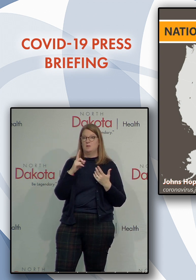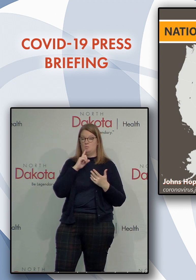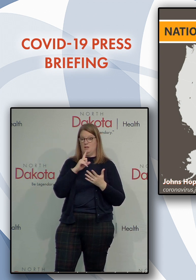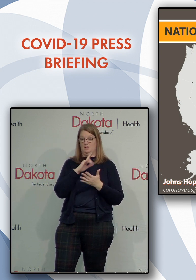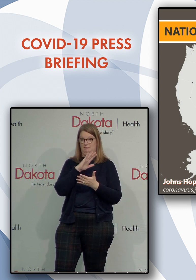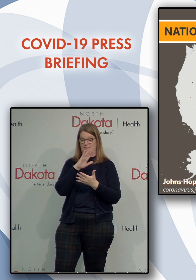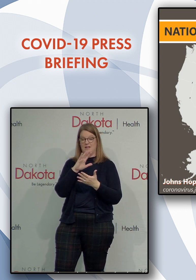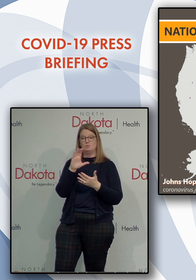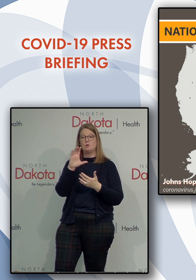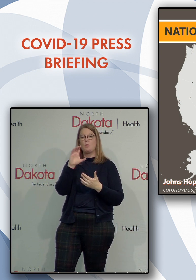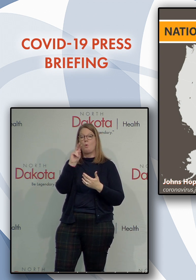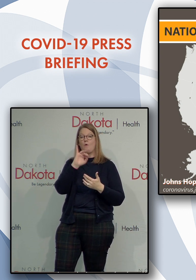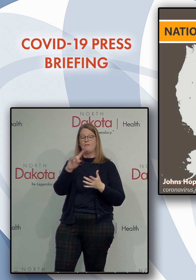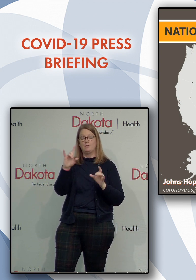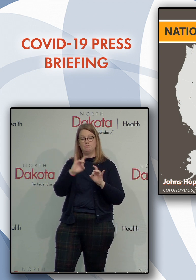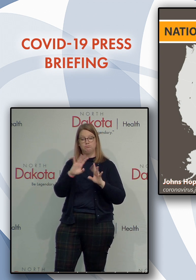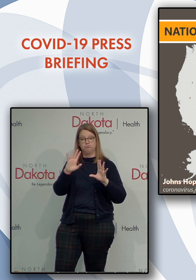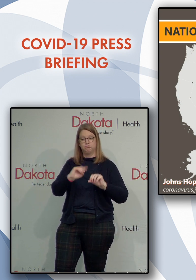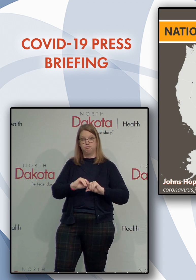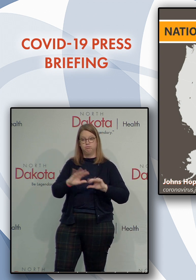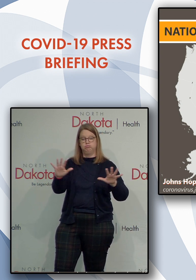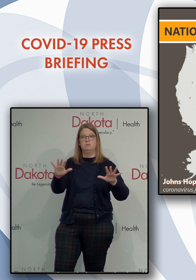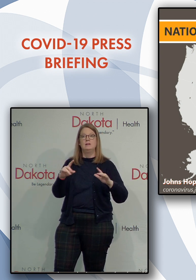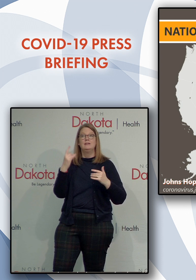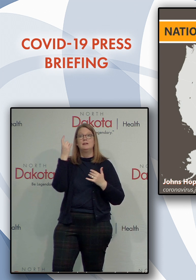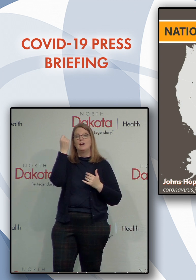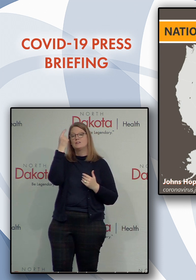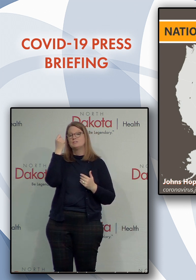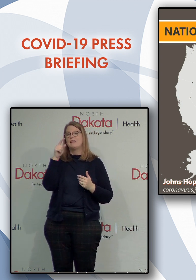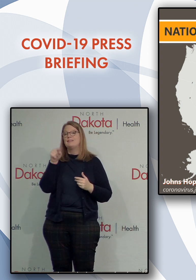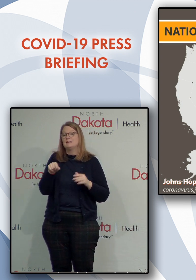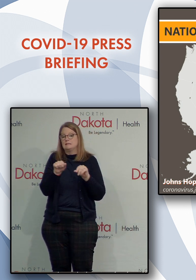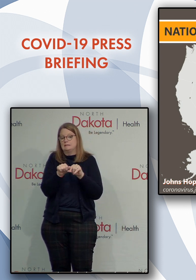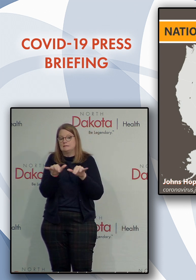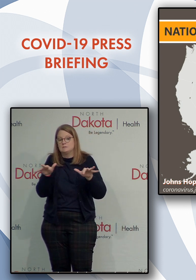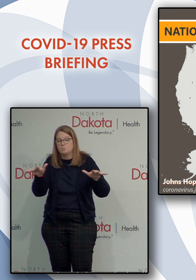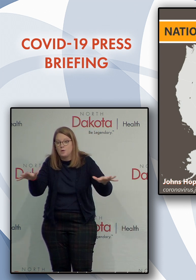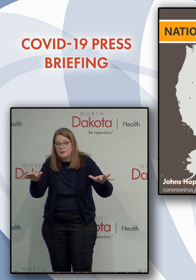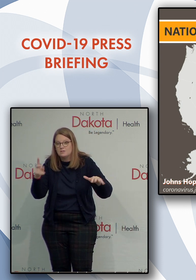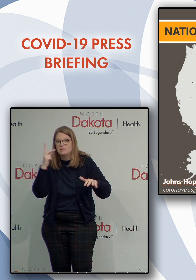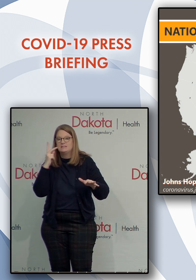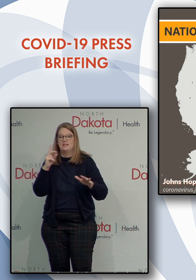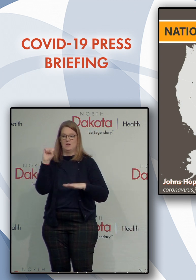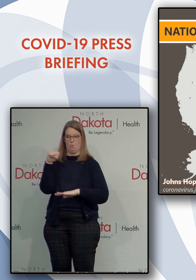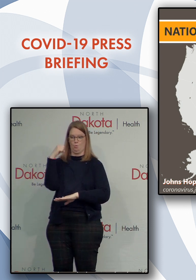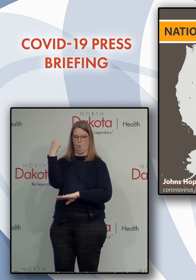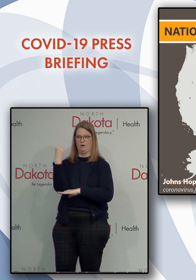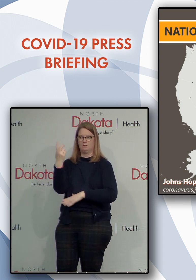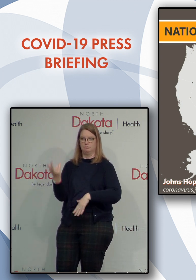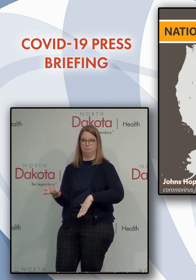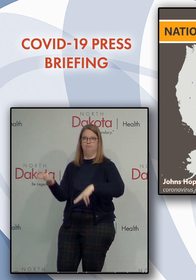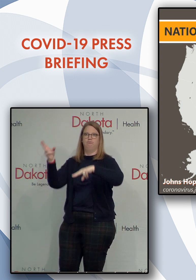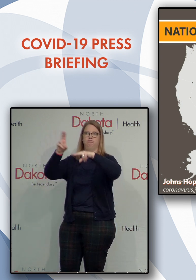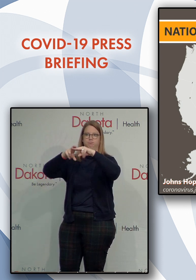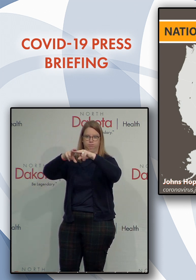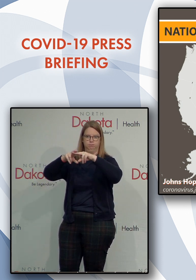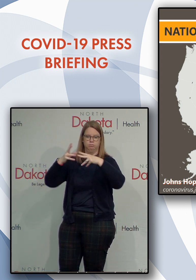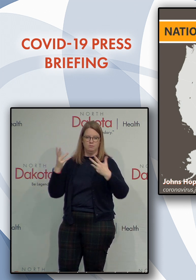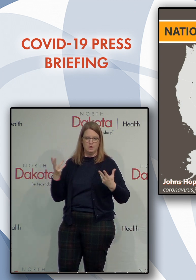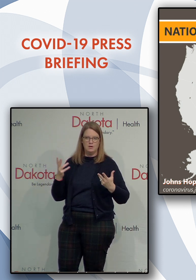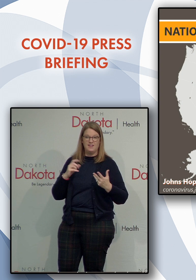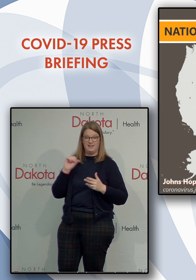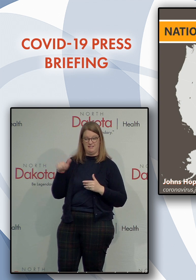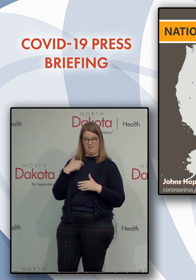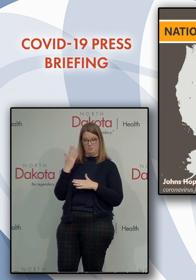the Midwest. This storm is spreading. We're seeing record increases on coming back in